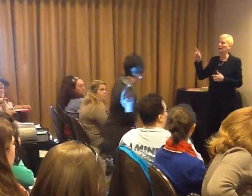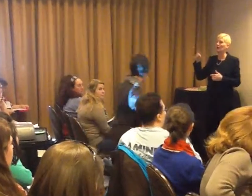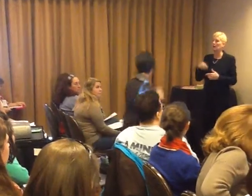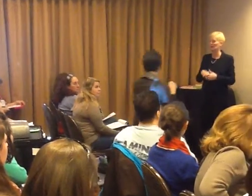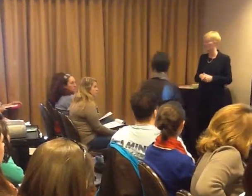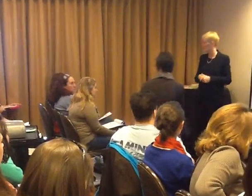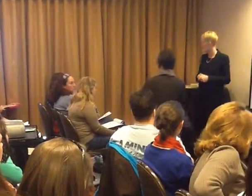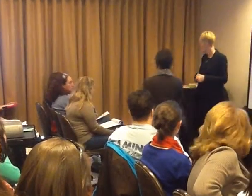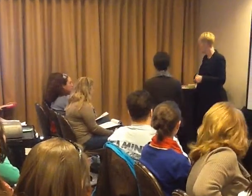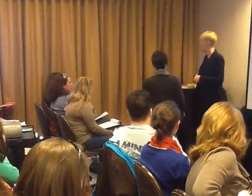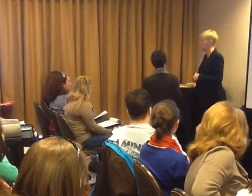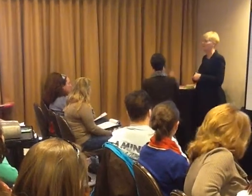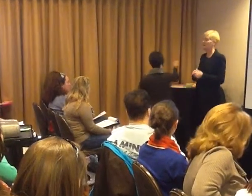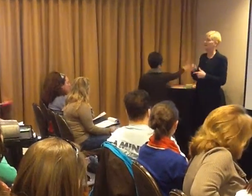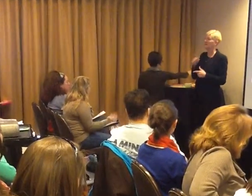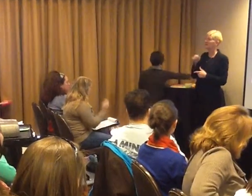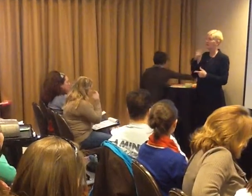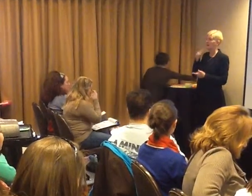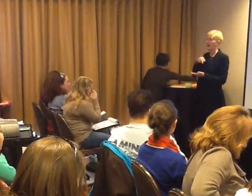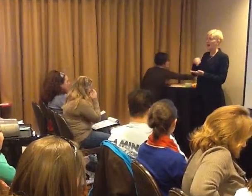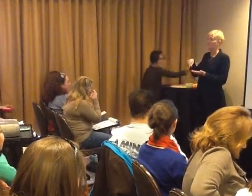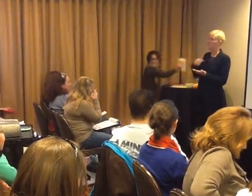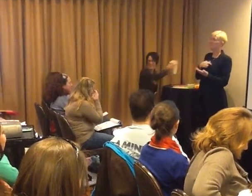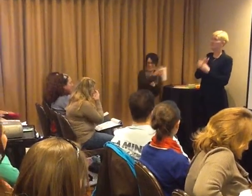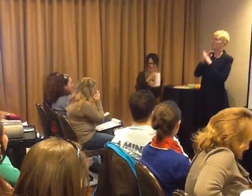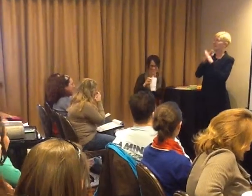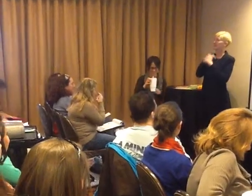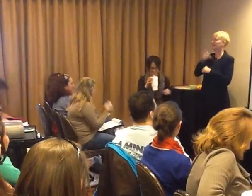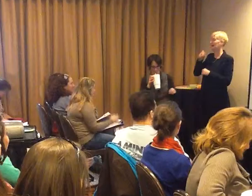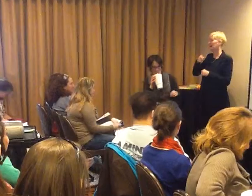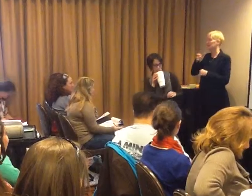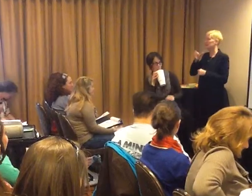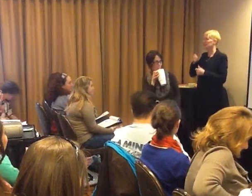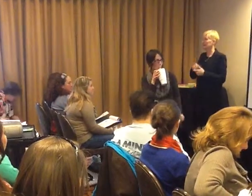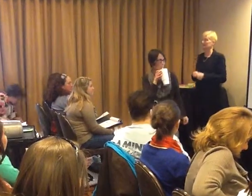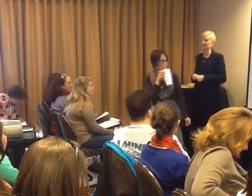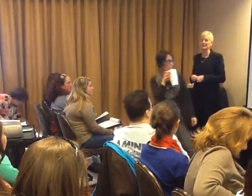Can I grab my drink real quick while I'm moving around? Thanks.